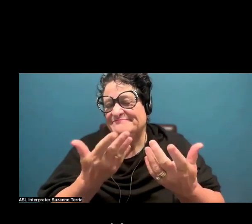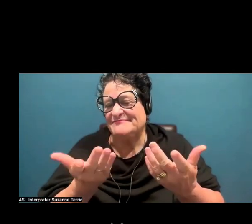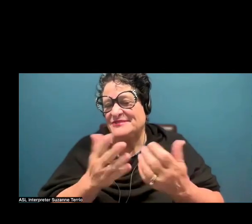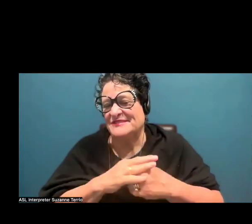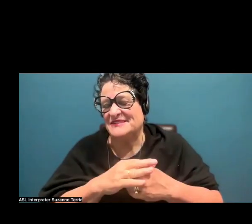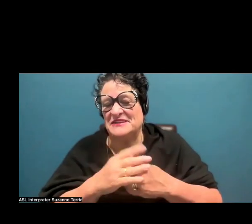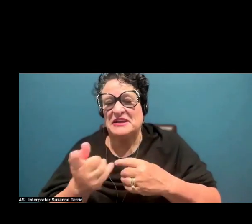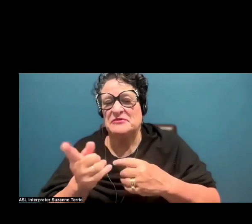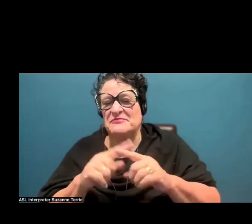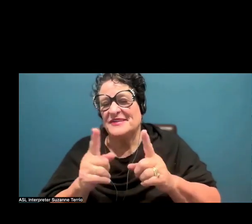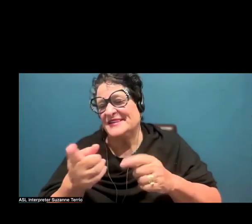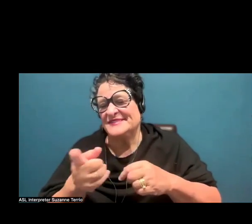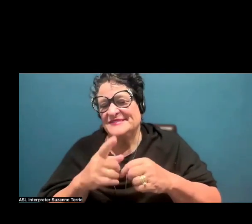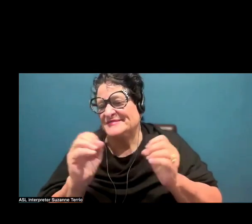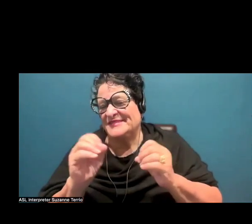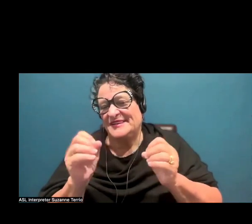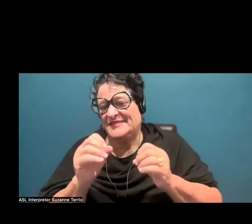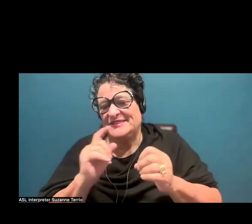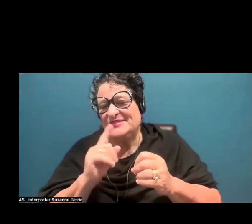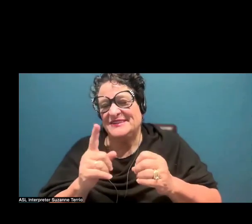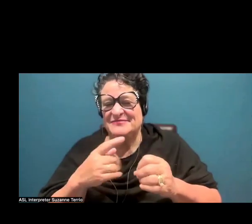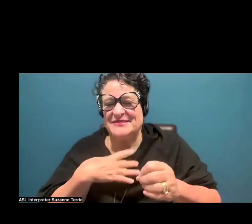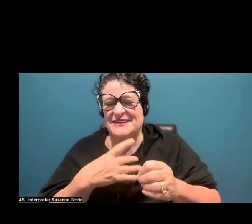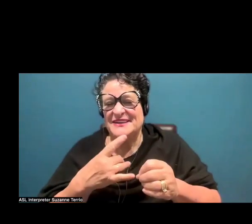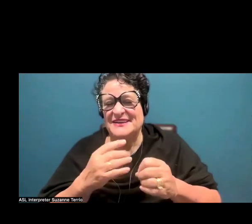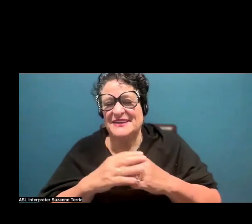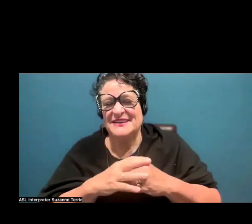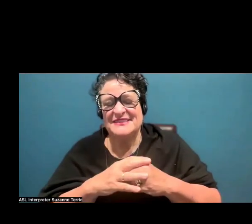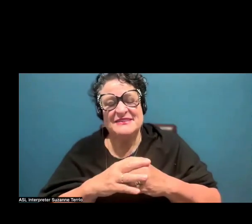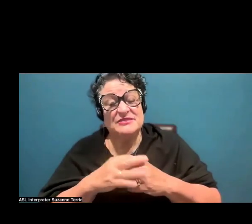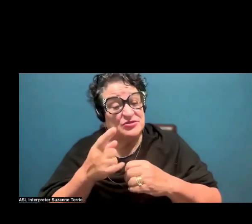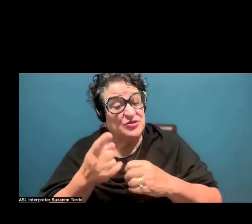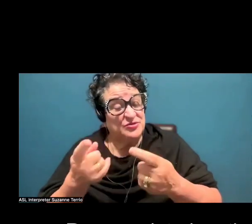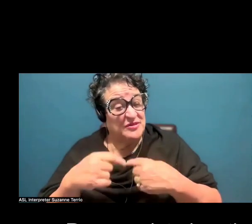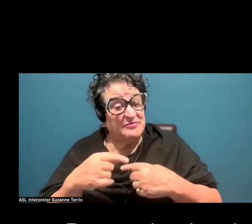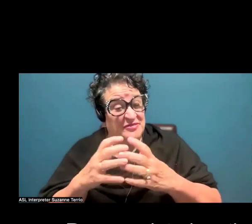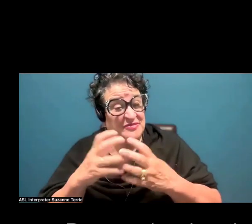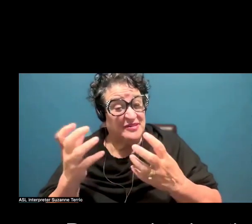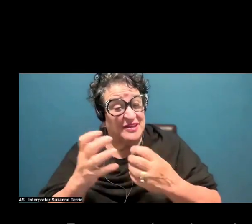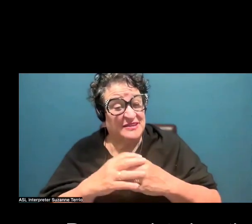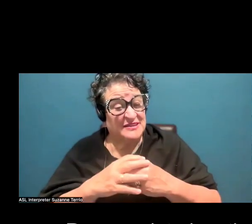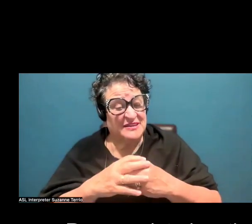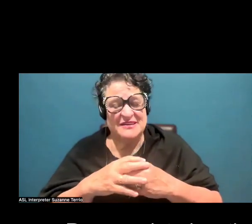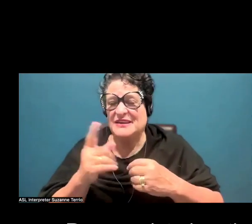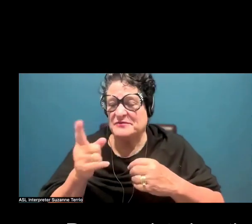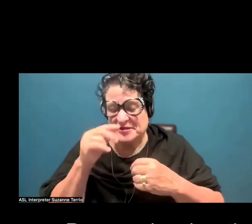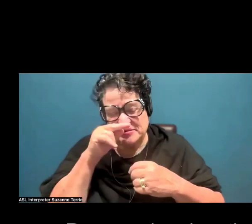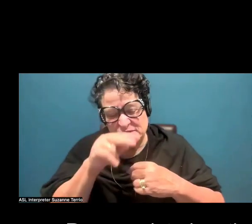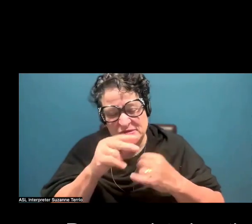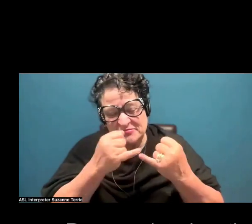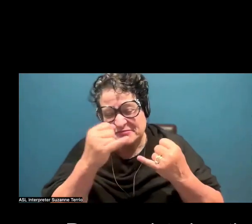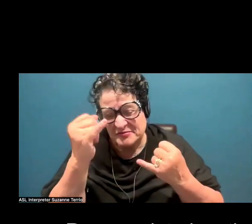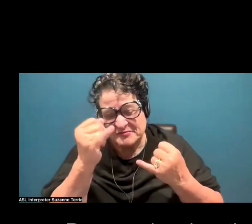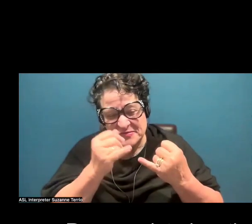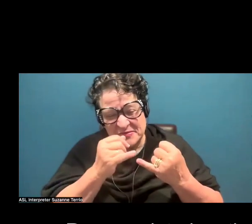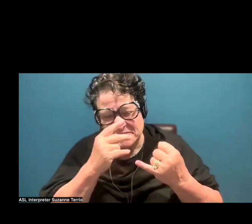his handiwork. Well, none of it is, but I do like it. Do you come here much? Rhea squinted up through the branches